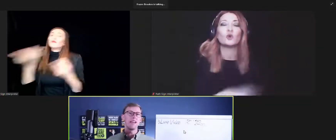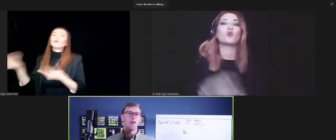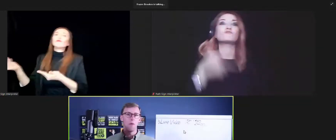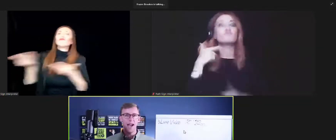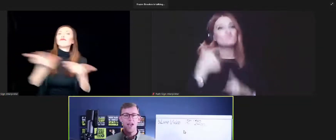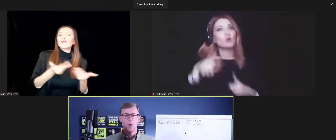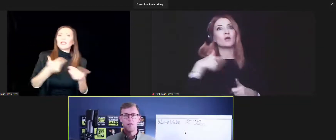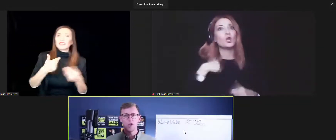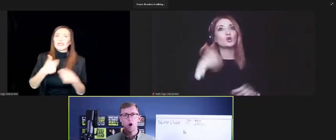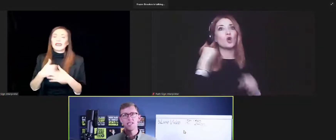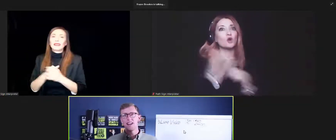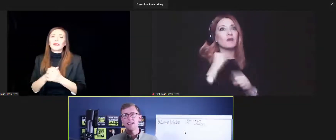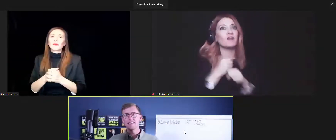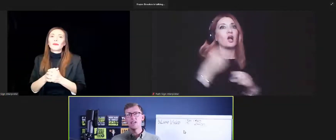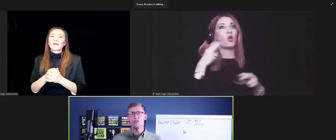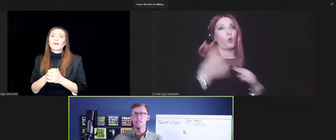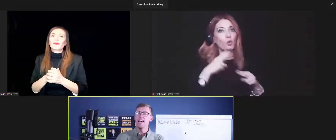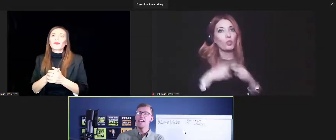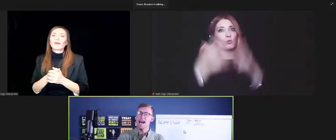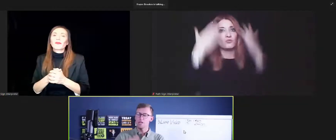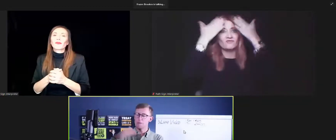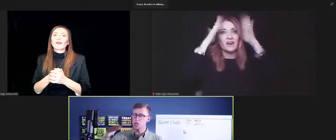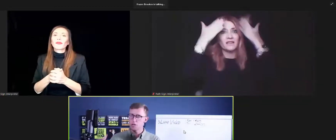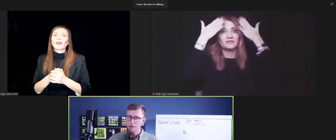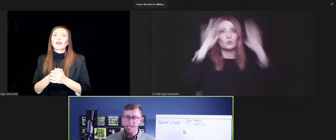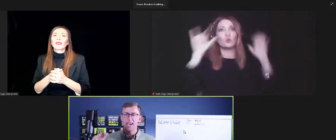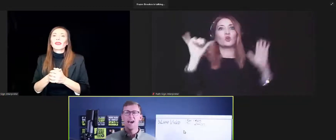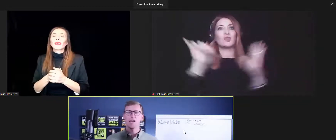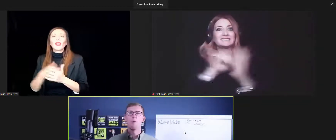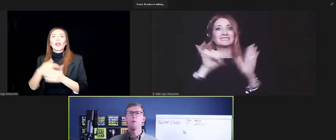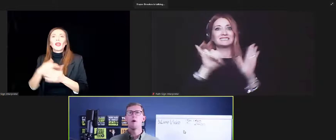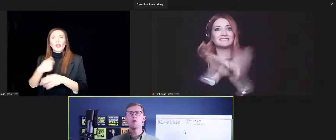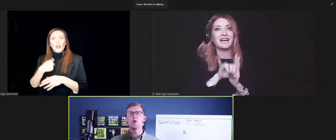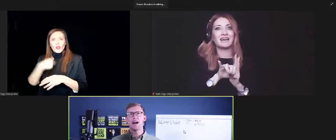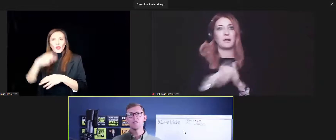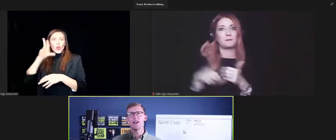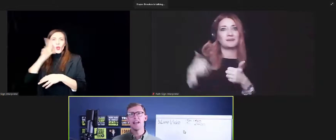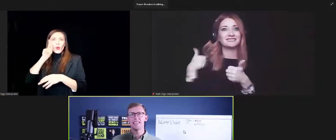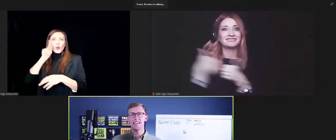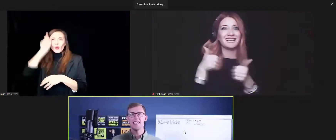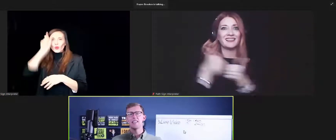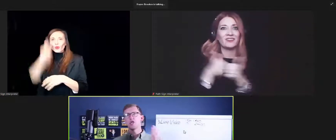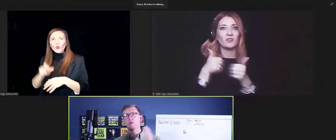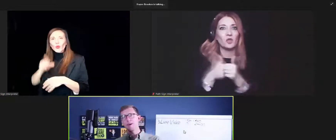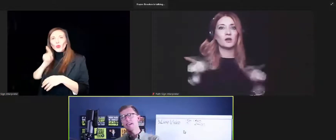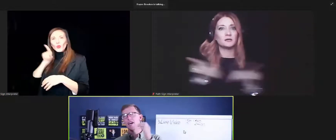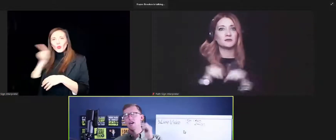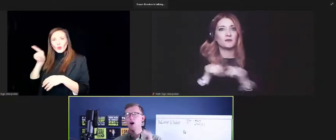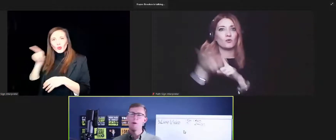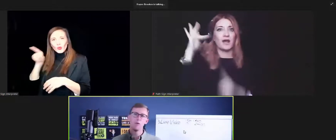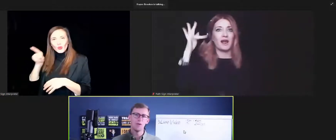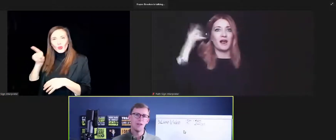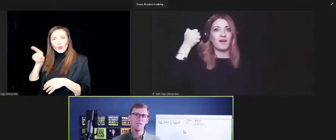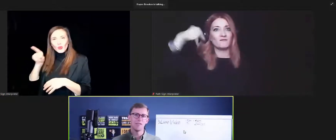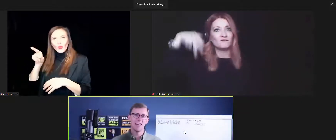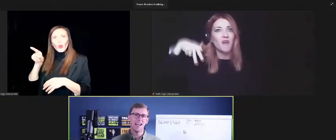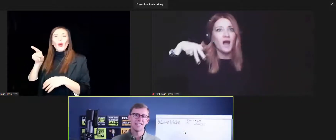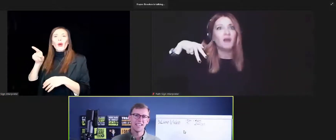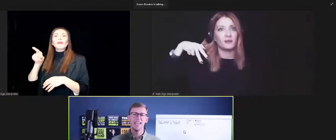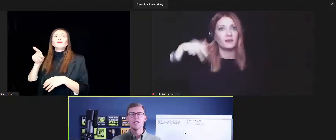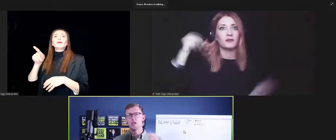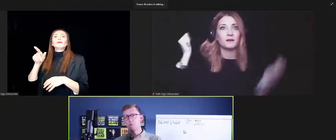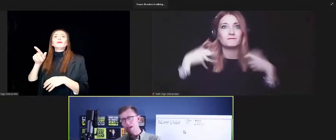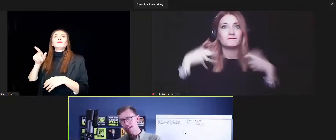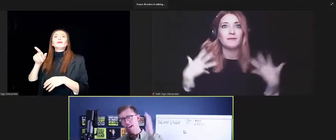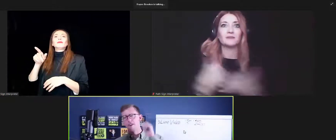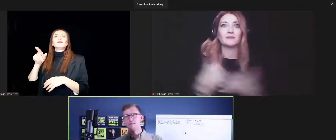Marina away with the content that I delivered. He asked me to speak at GoPro 2018, to speak at GoPro 2019,